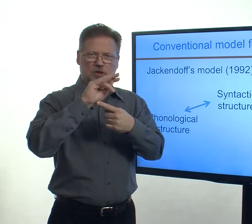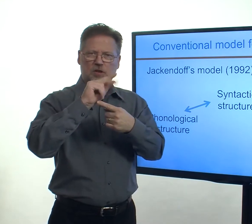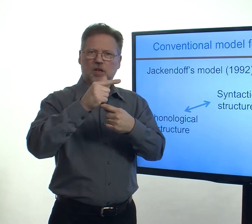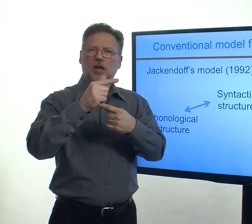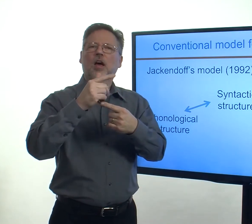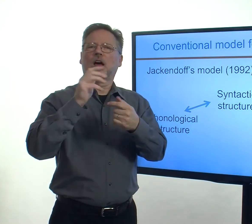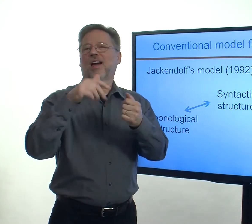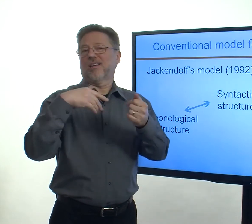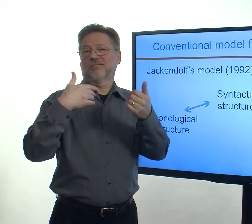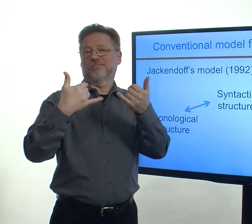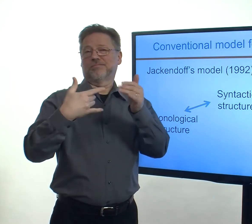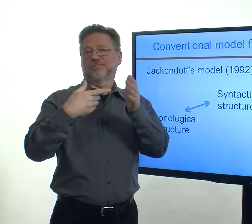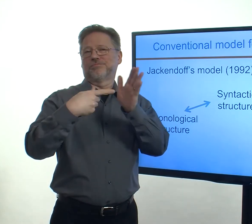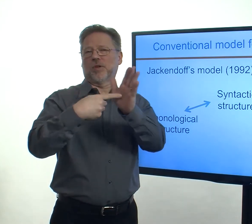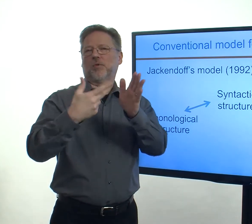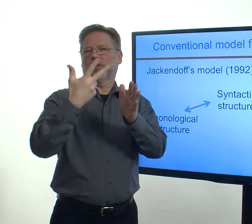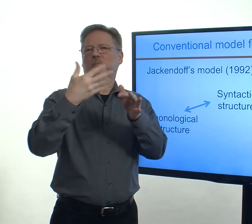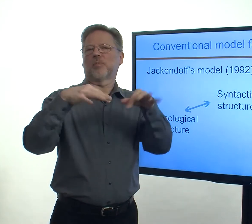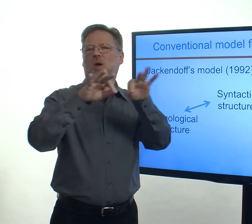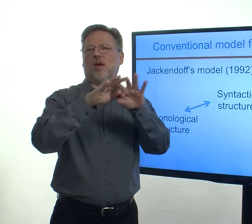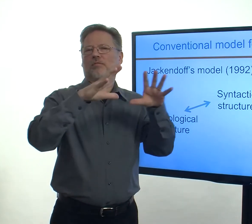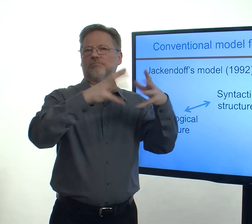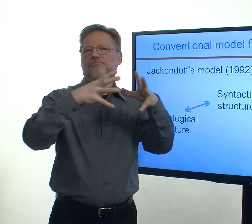Layering consists of three main components.